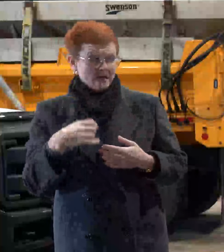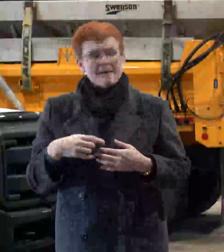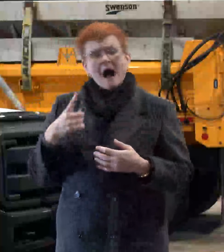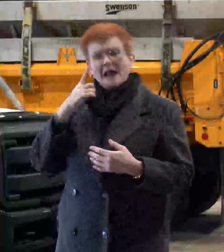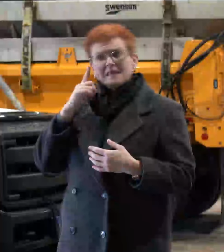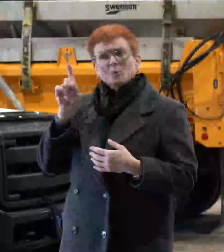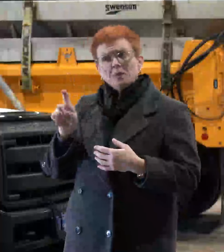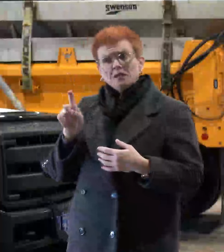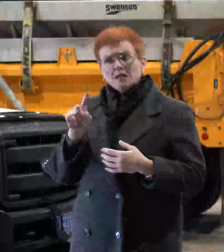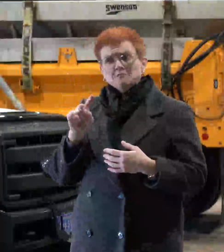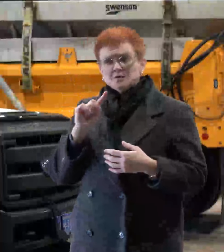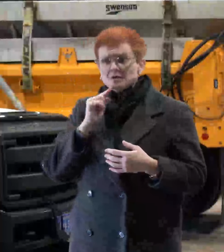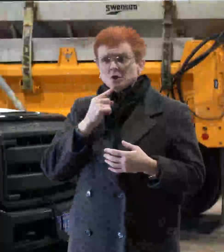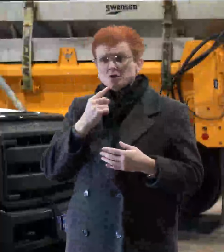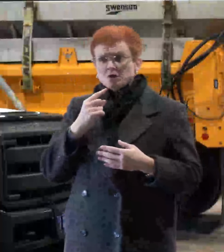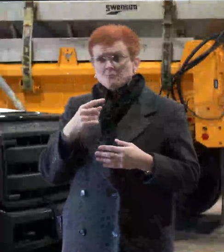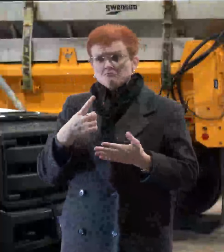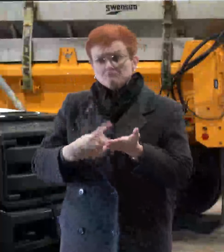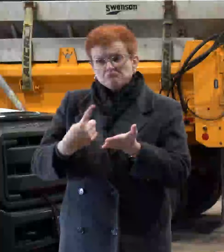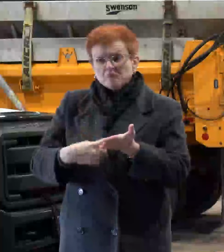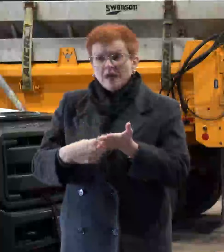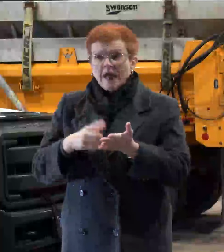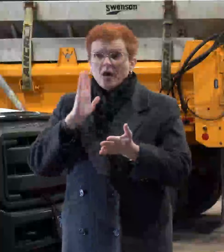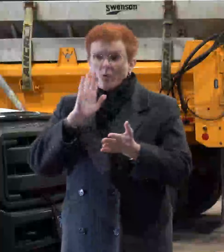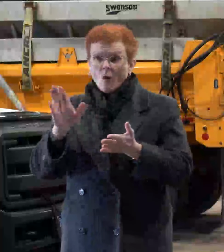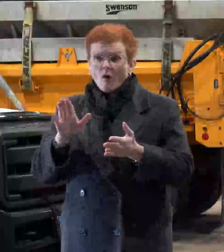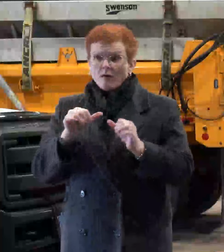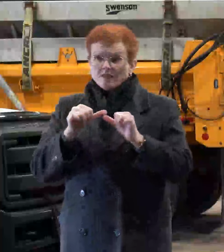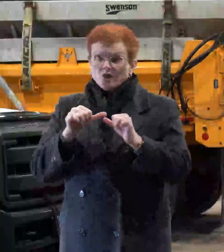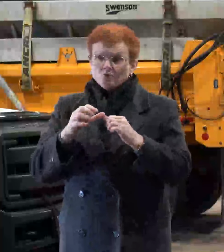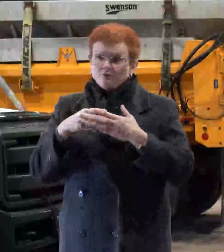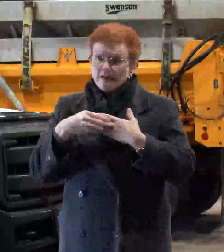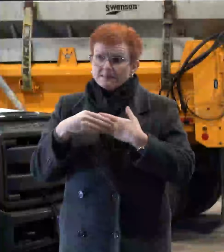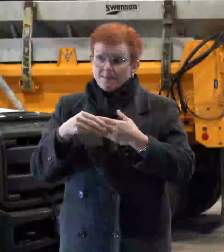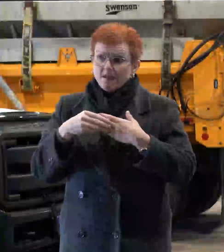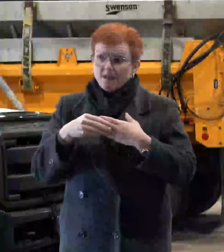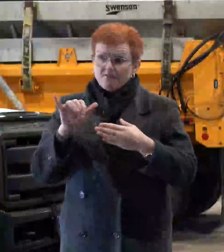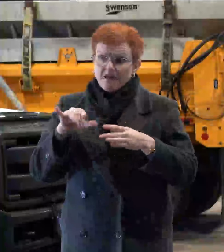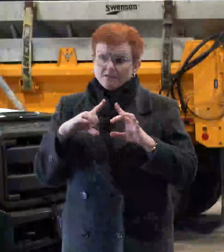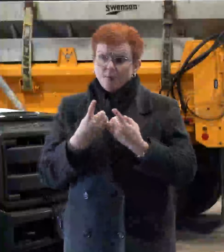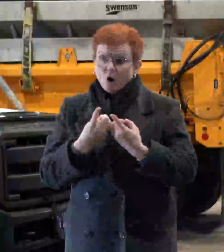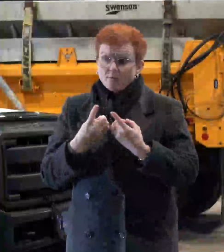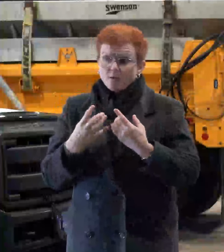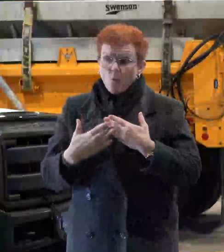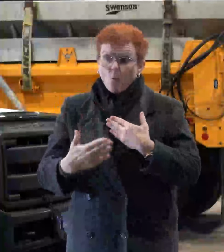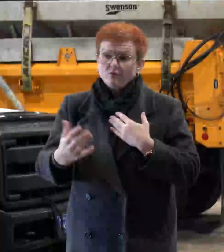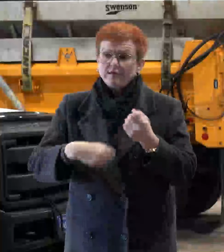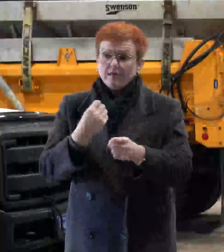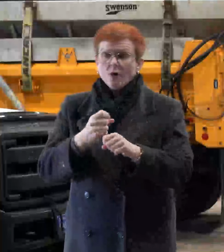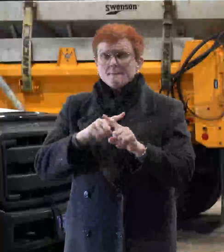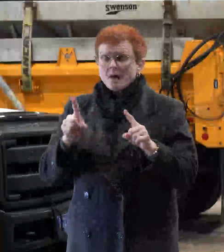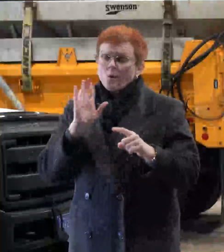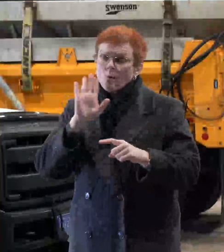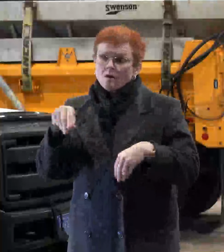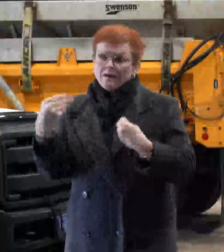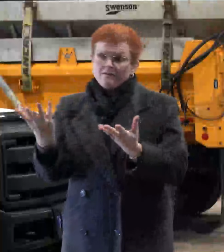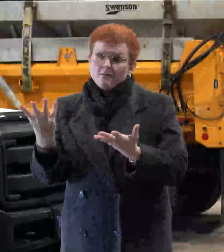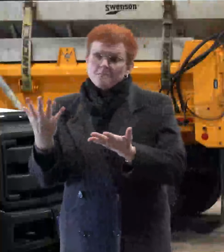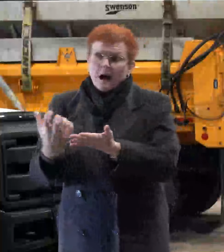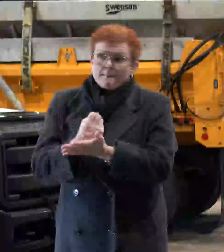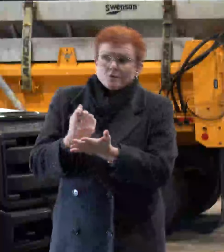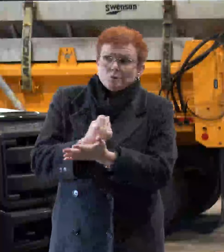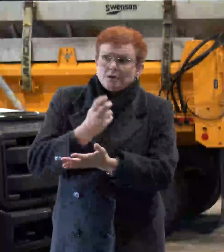talk about. It will limit the flexibility of the departments over the years, but it will also give them the opportunity to look very closely